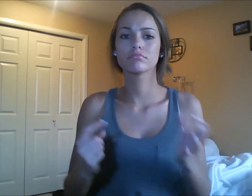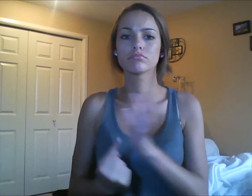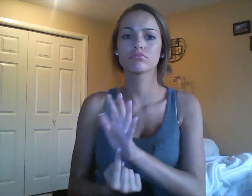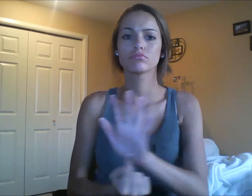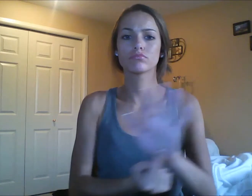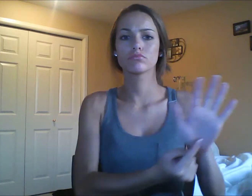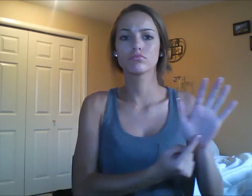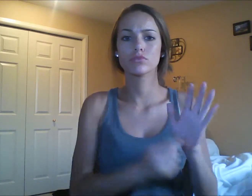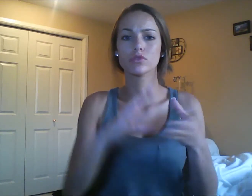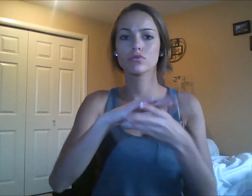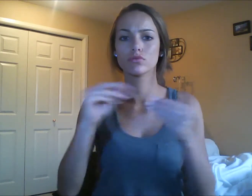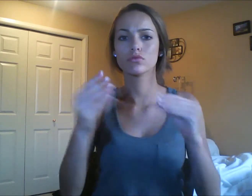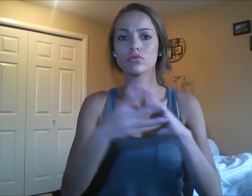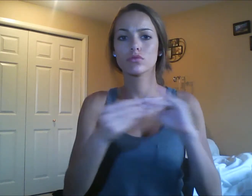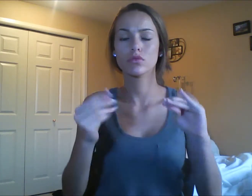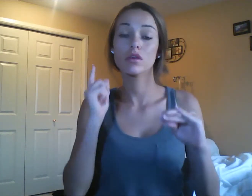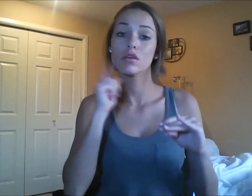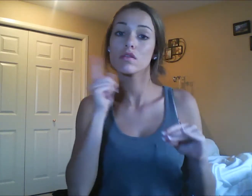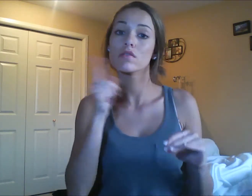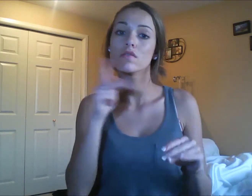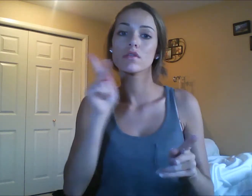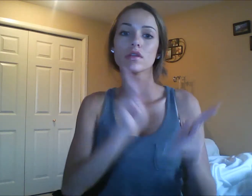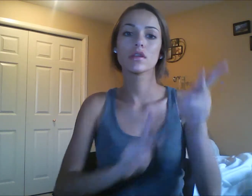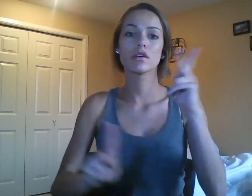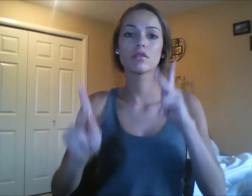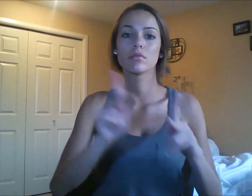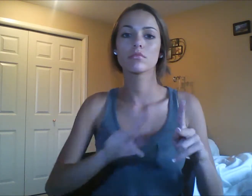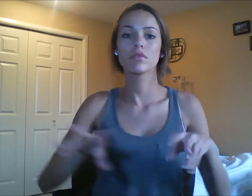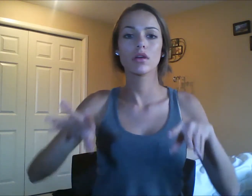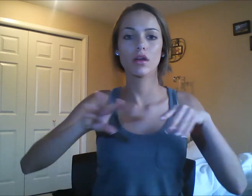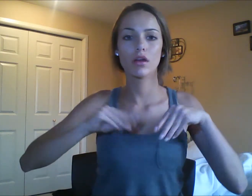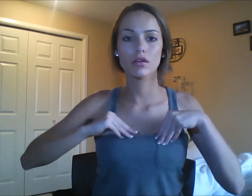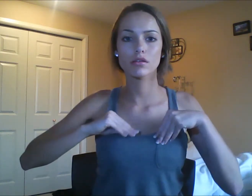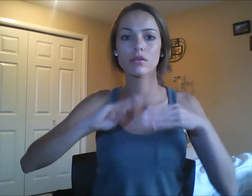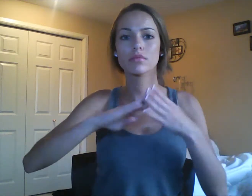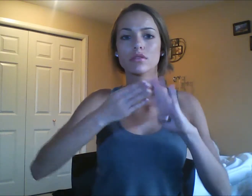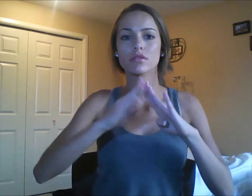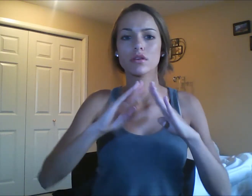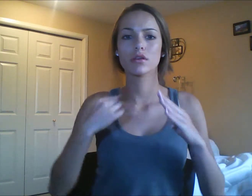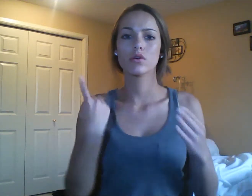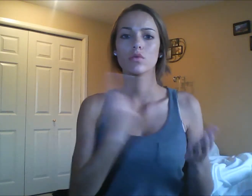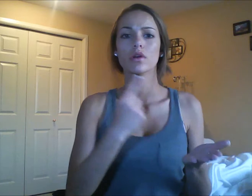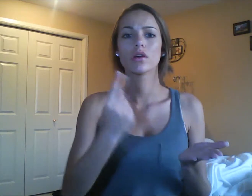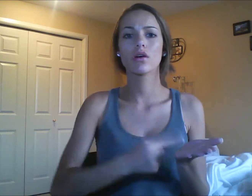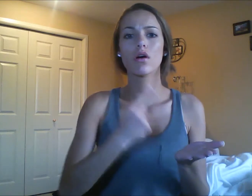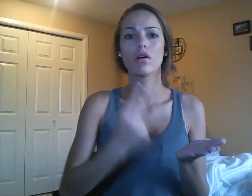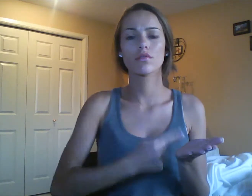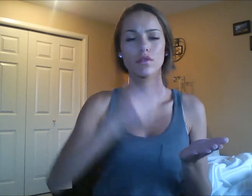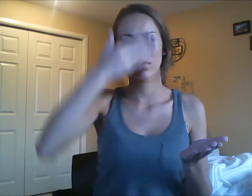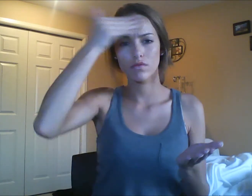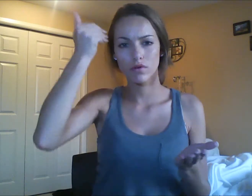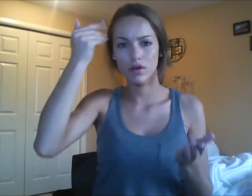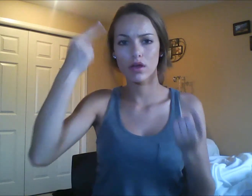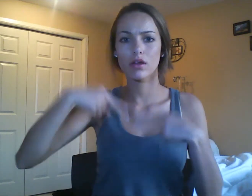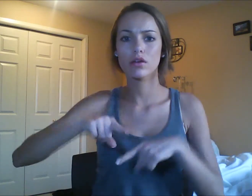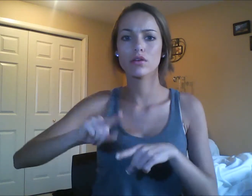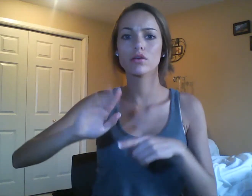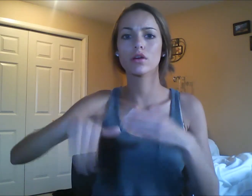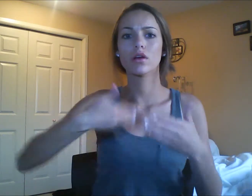I wanted to focus my events on the inclusion of the deaf that often gets forgotten in the midst of all the discrimination.